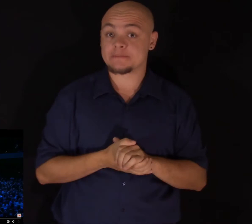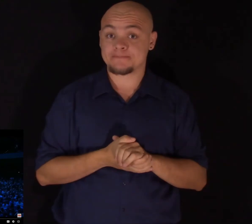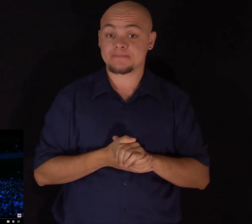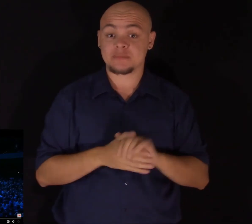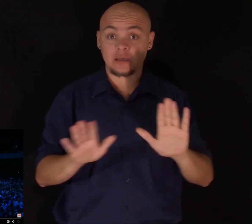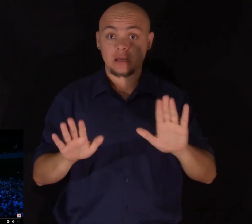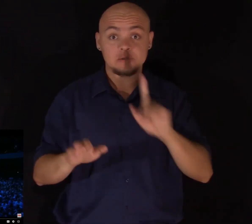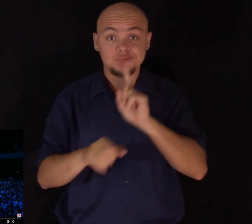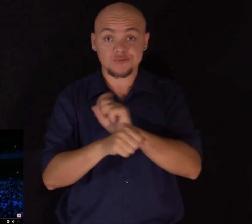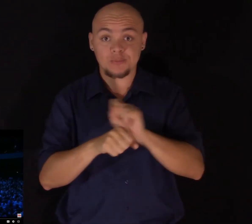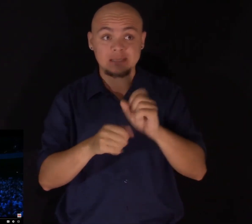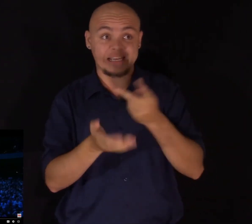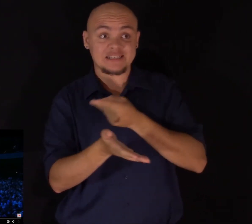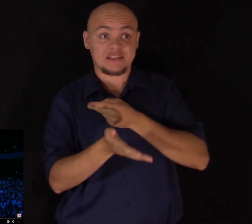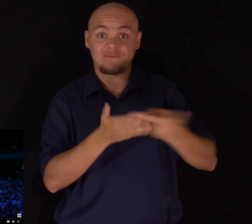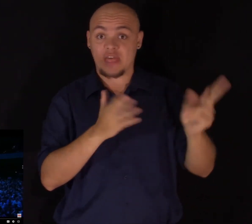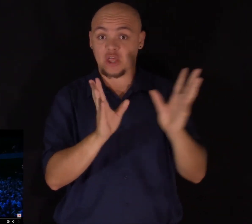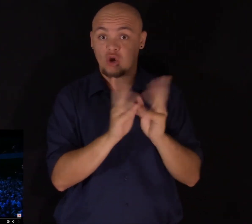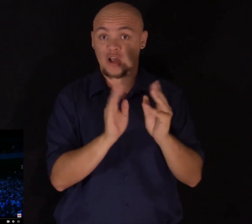No, it is.